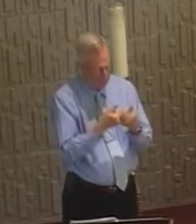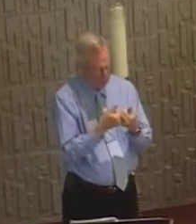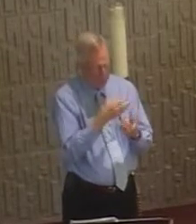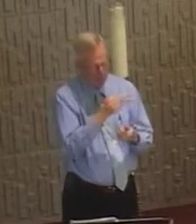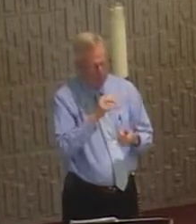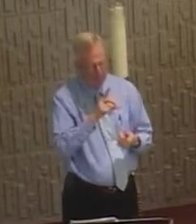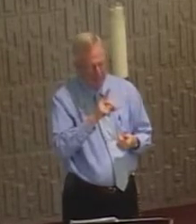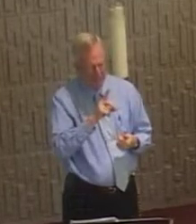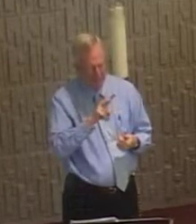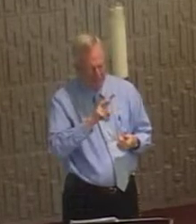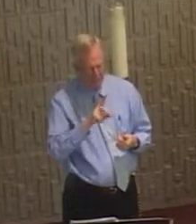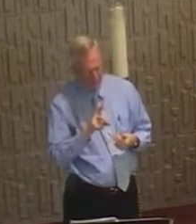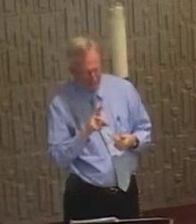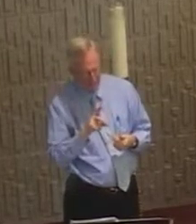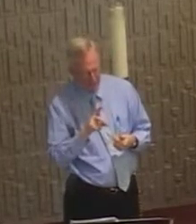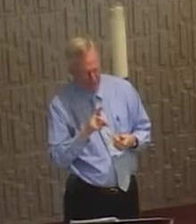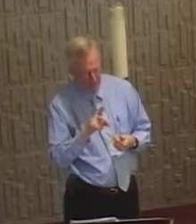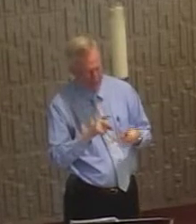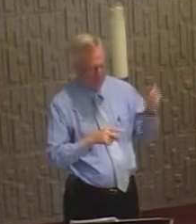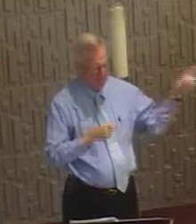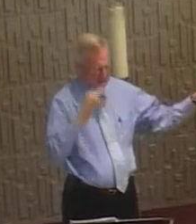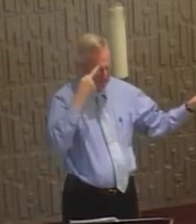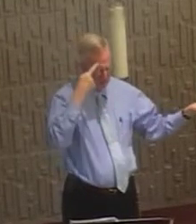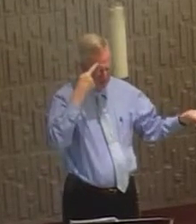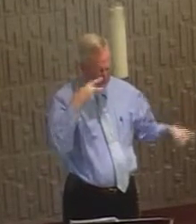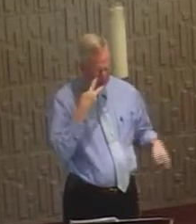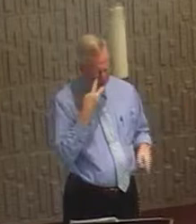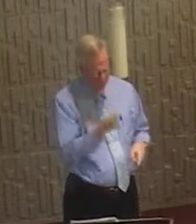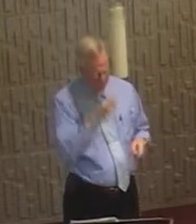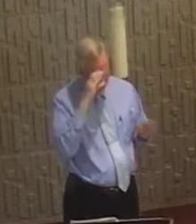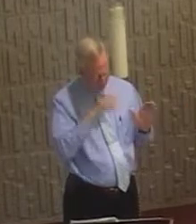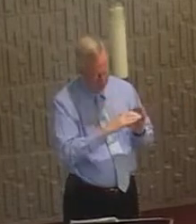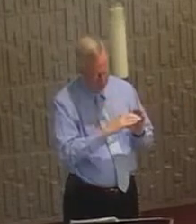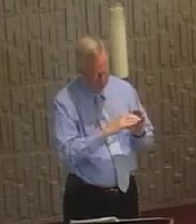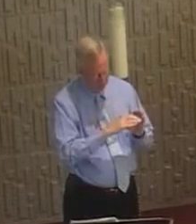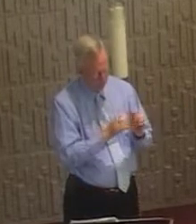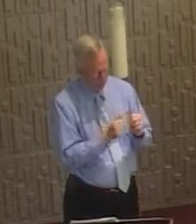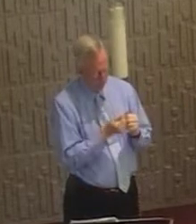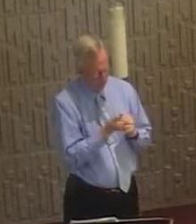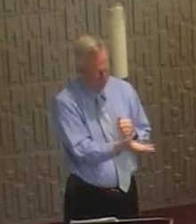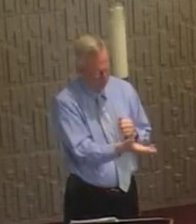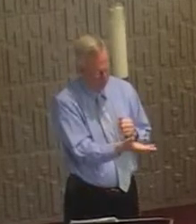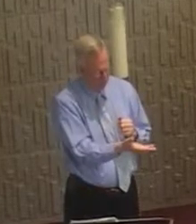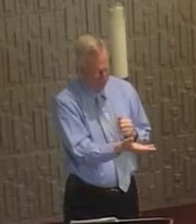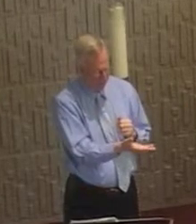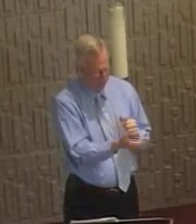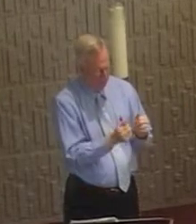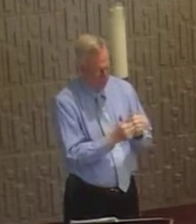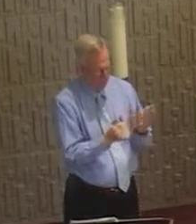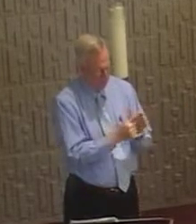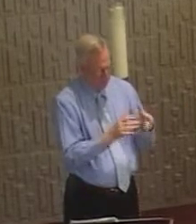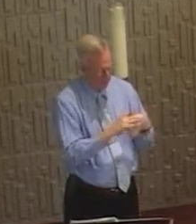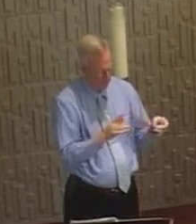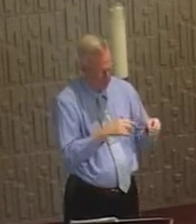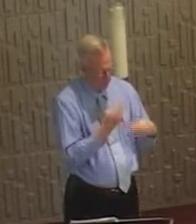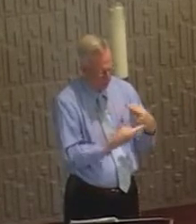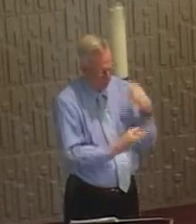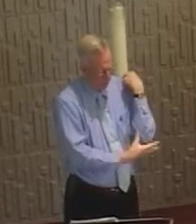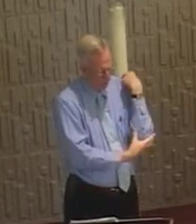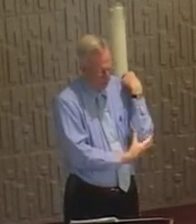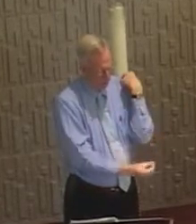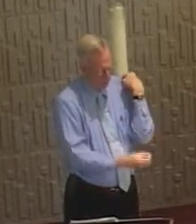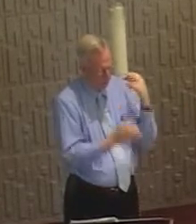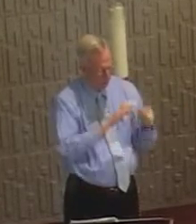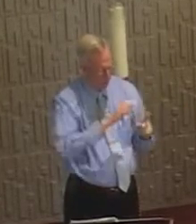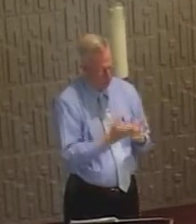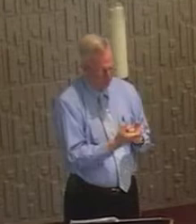player. And I remember thinking to myself that that picture and that story about these squalid living conditions really